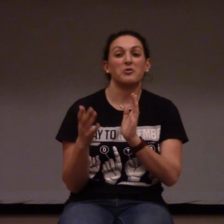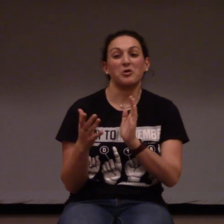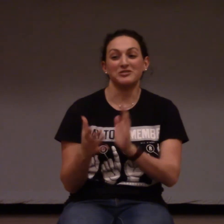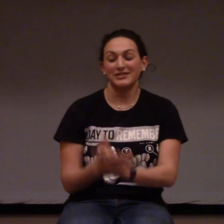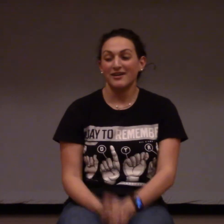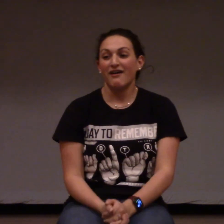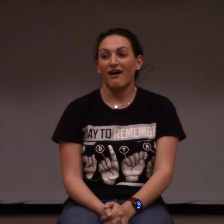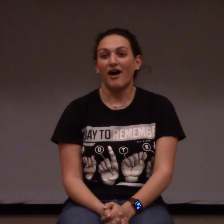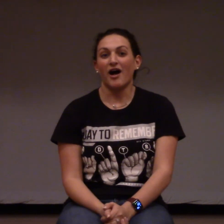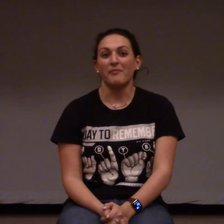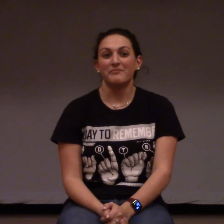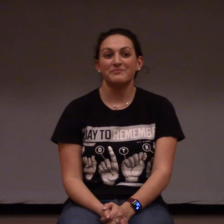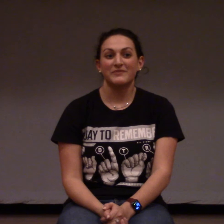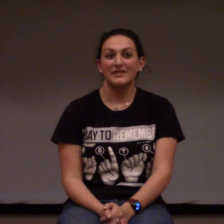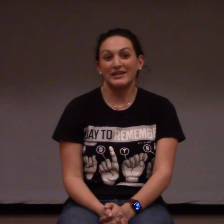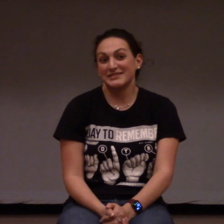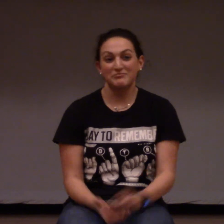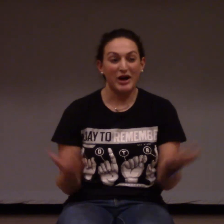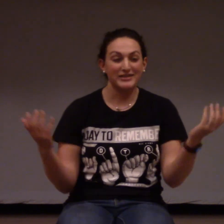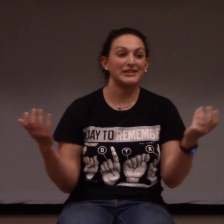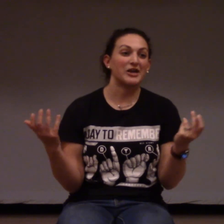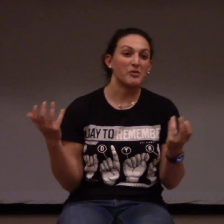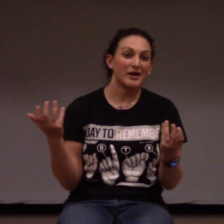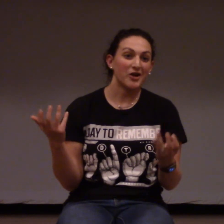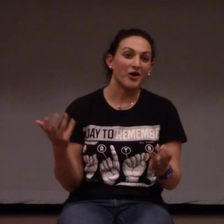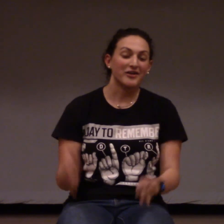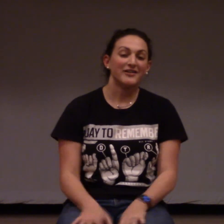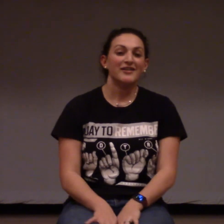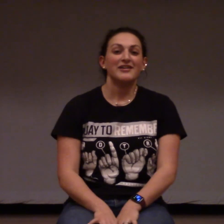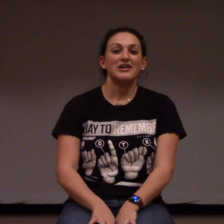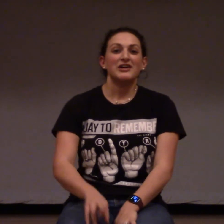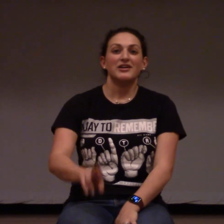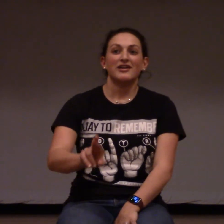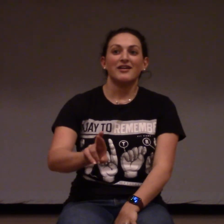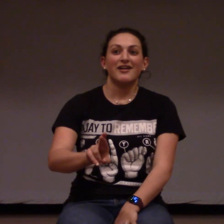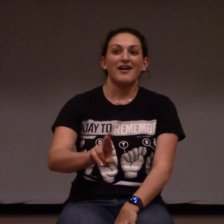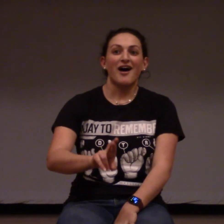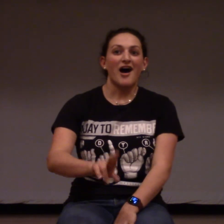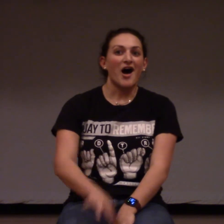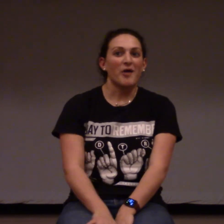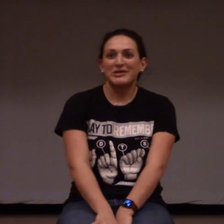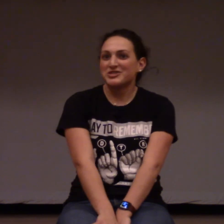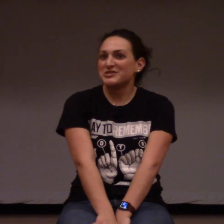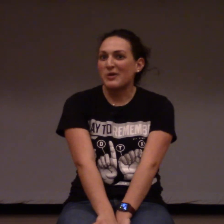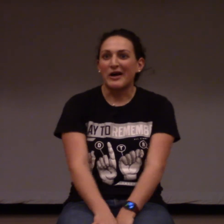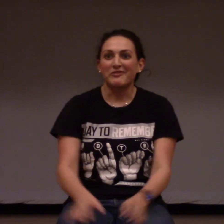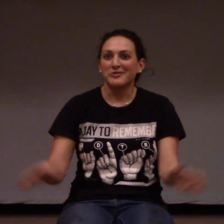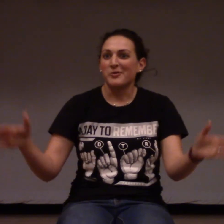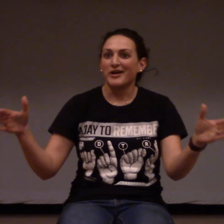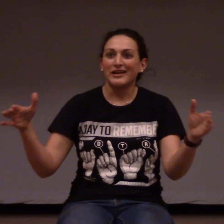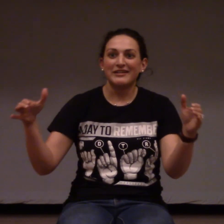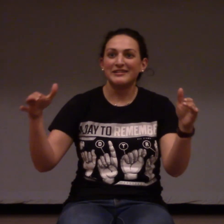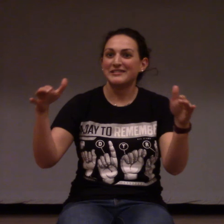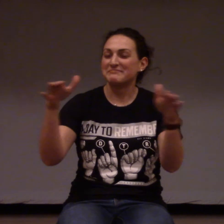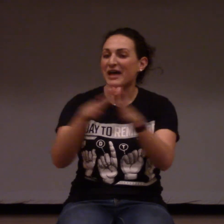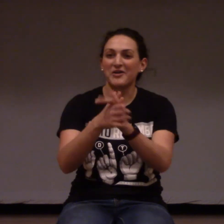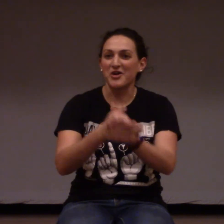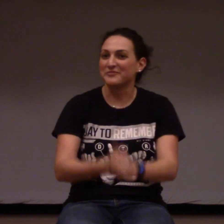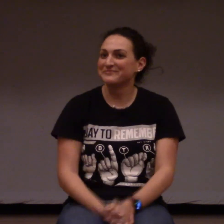world. It's practically in our backyard. Why is that? It's just where everyone, I don't know.